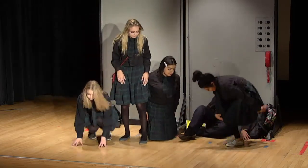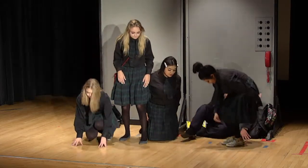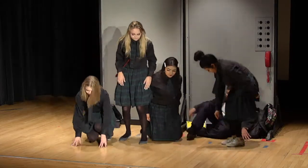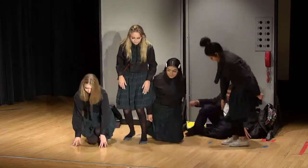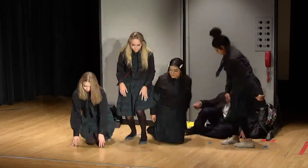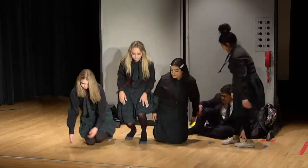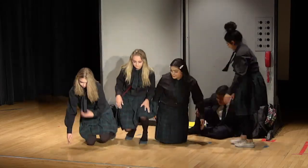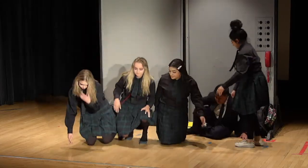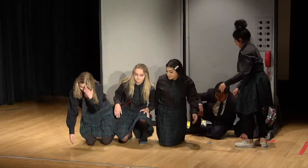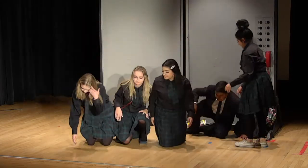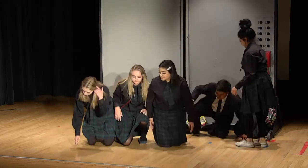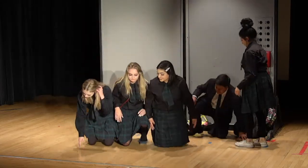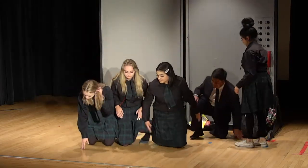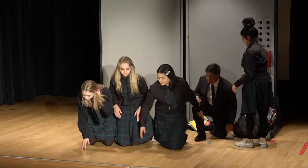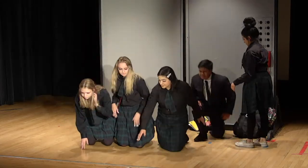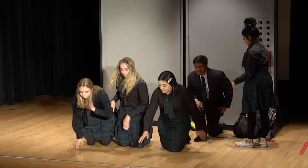a pyramid.